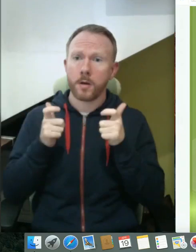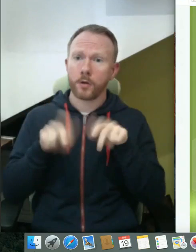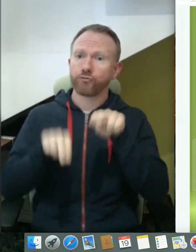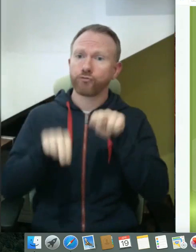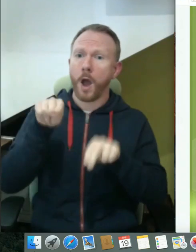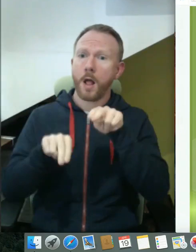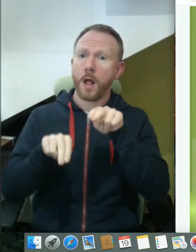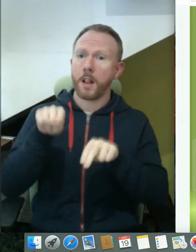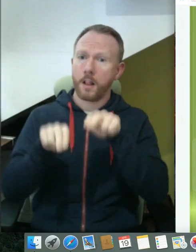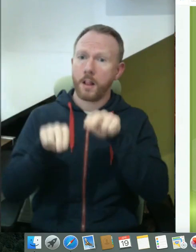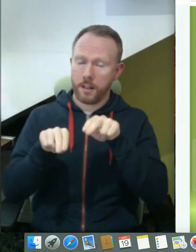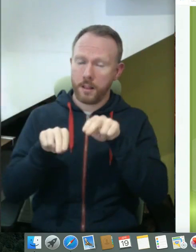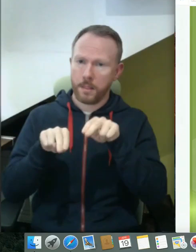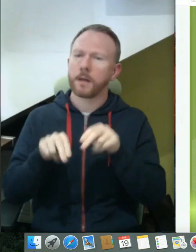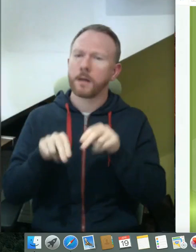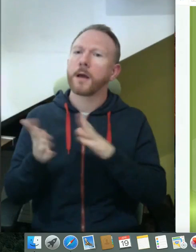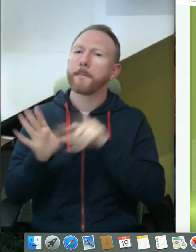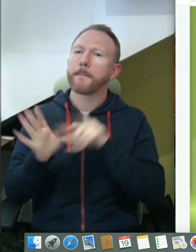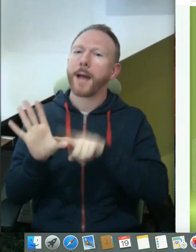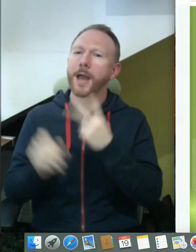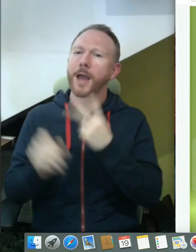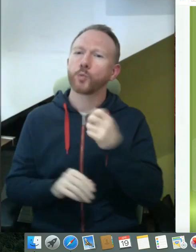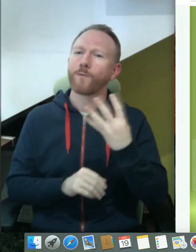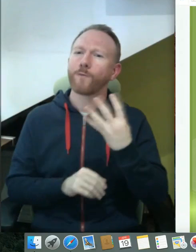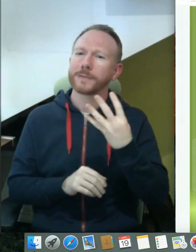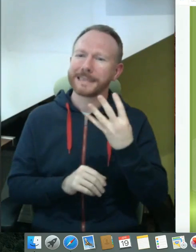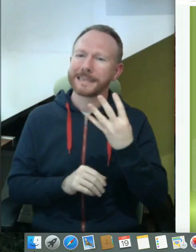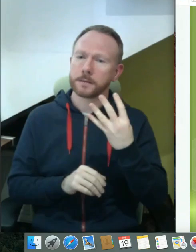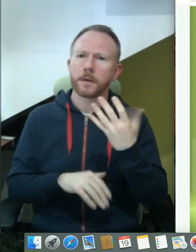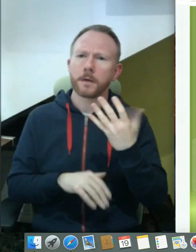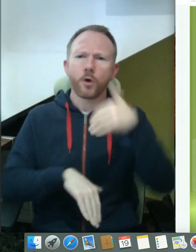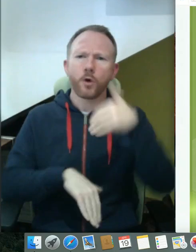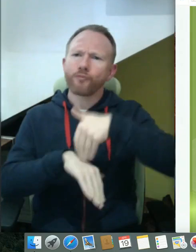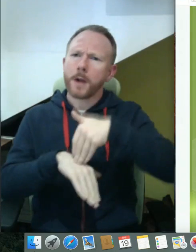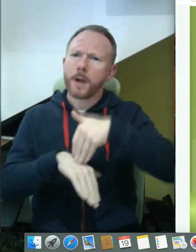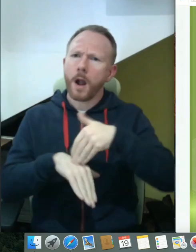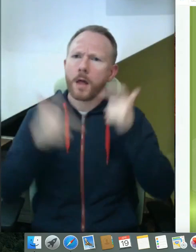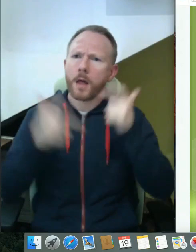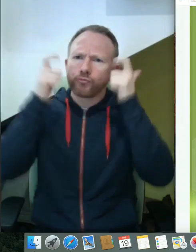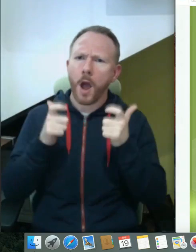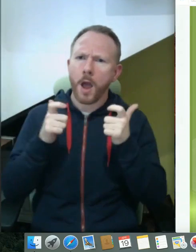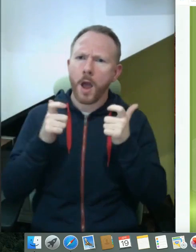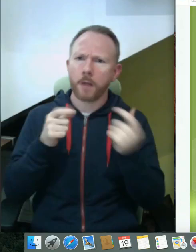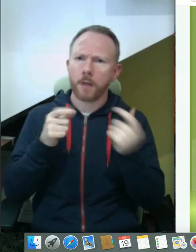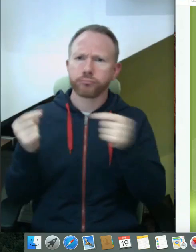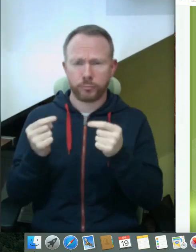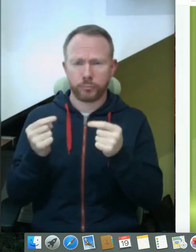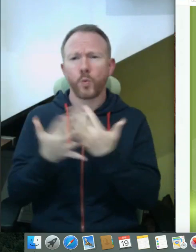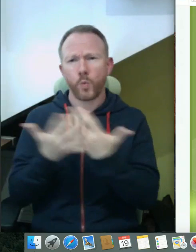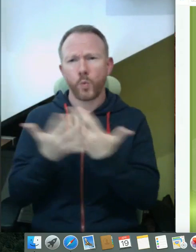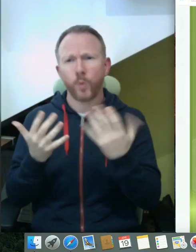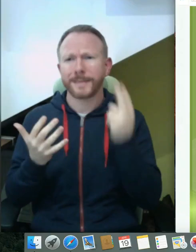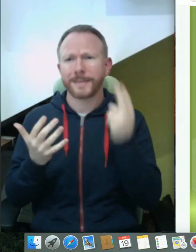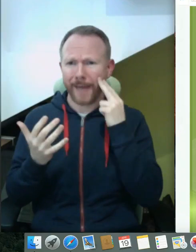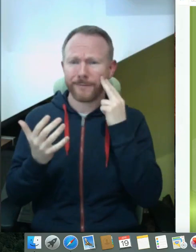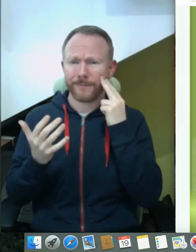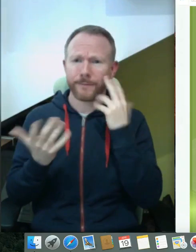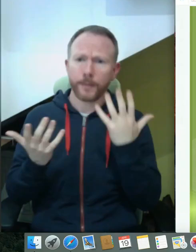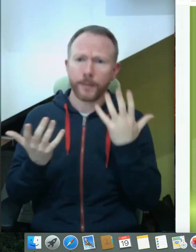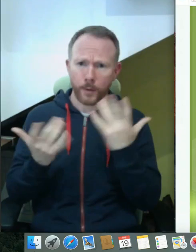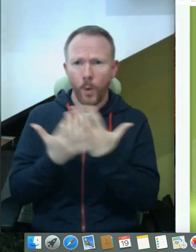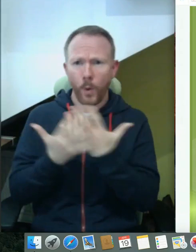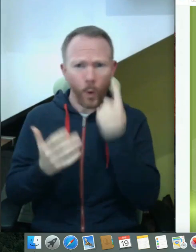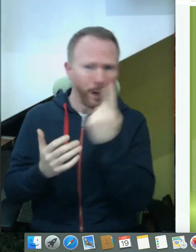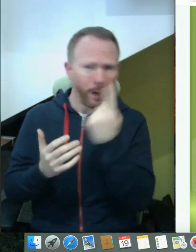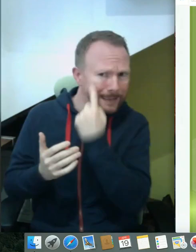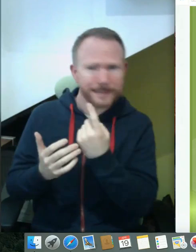2014, which was a criminal trial involving multiple deaf parties. There were lots of